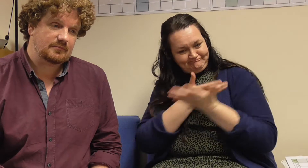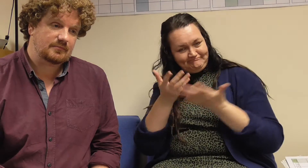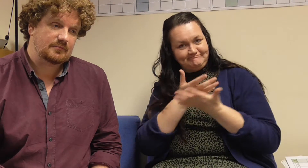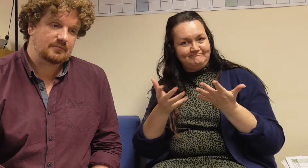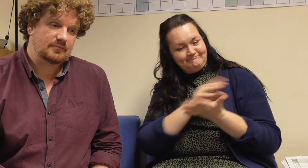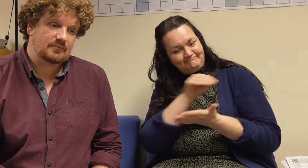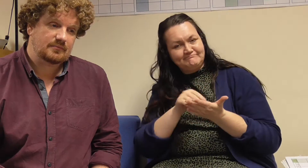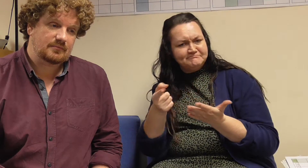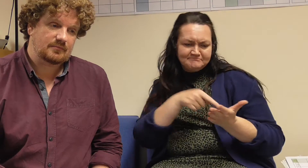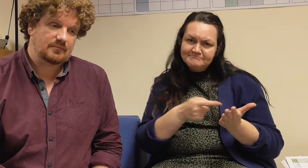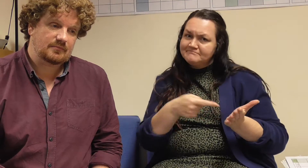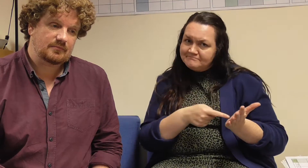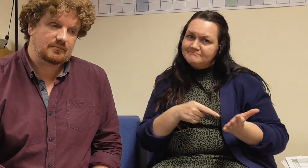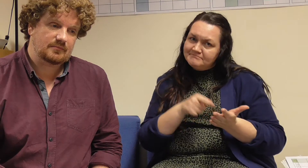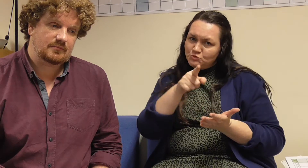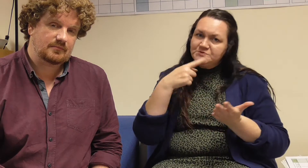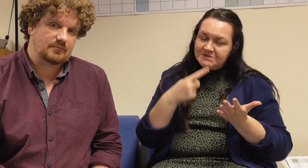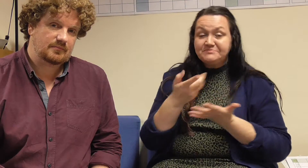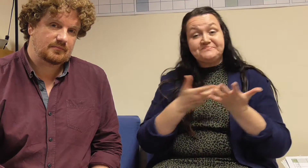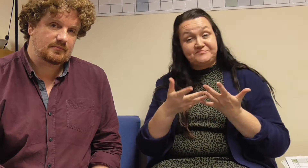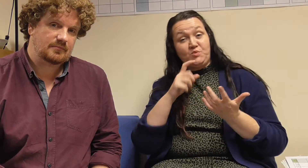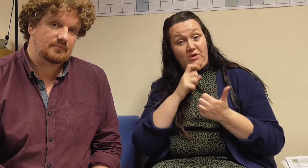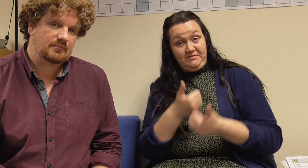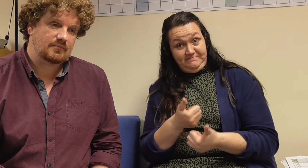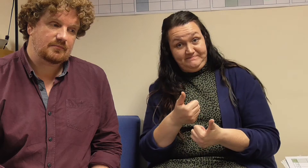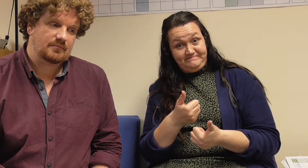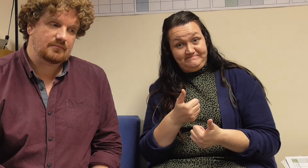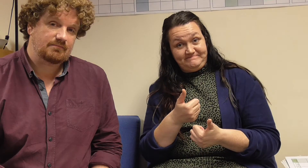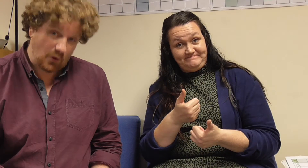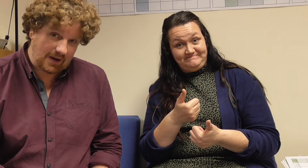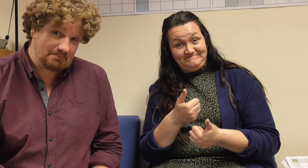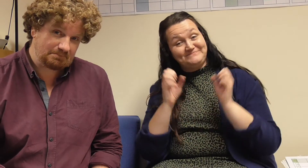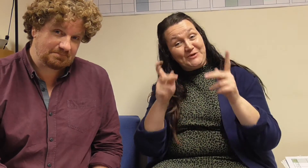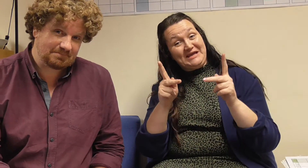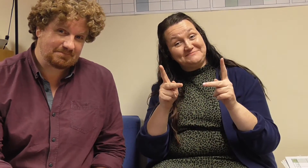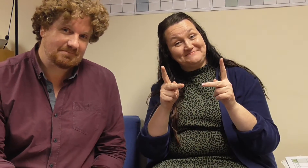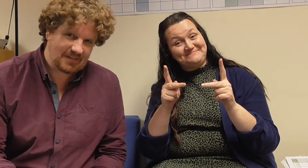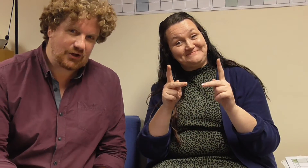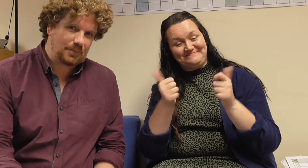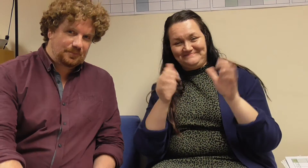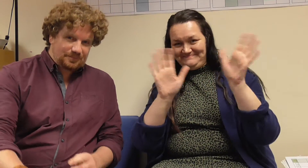Okay.